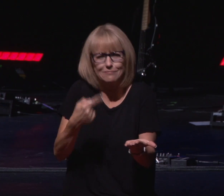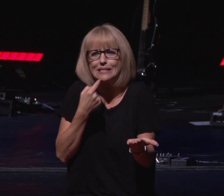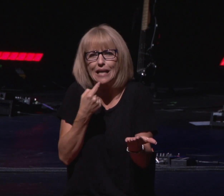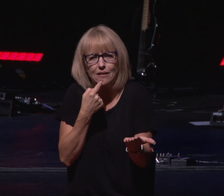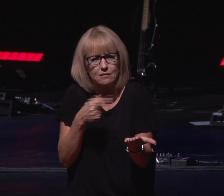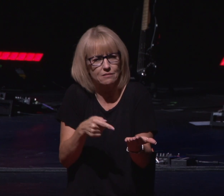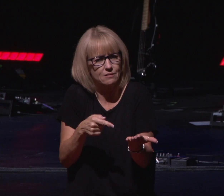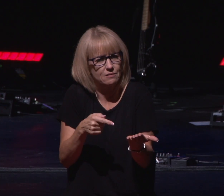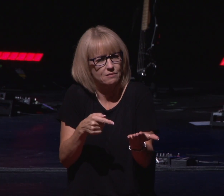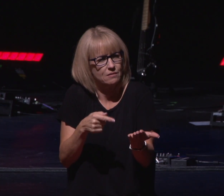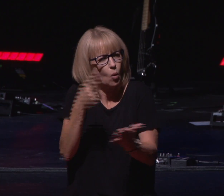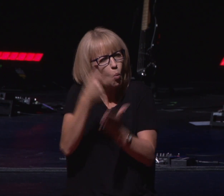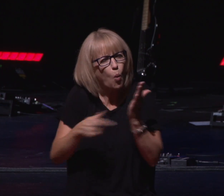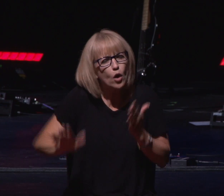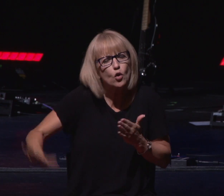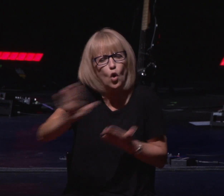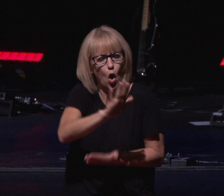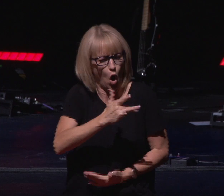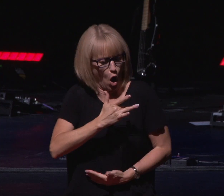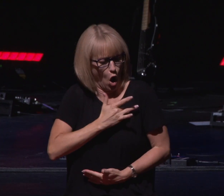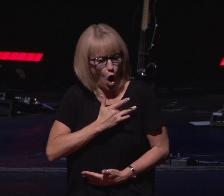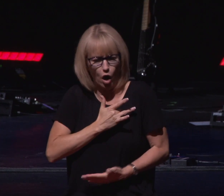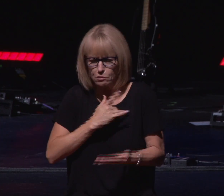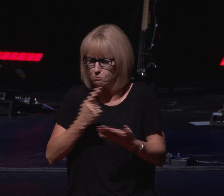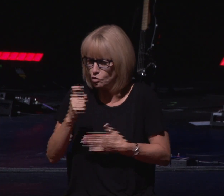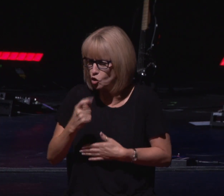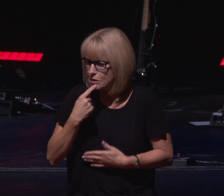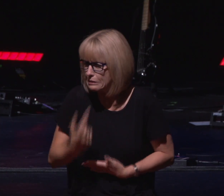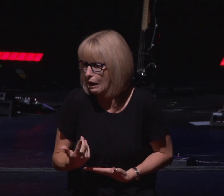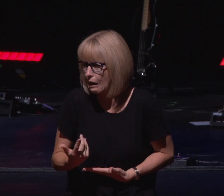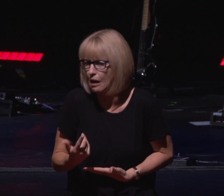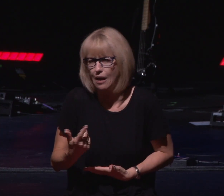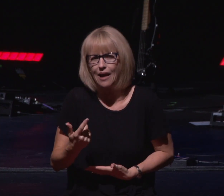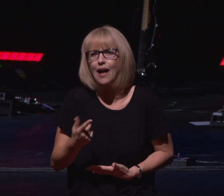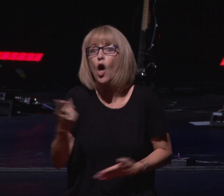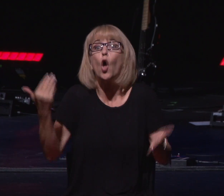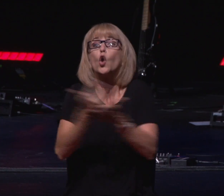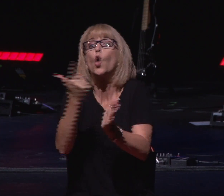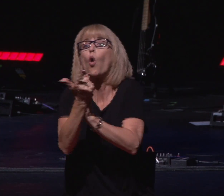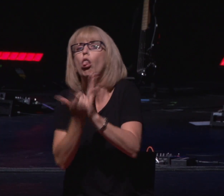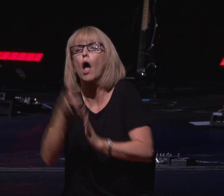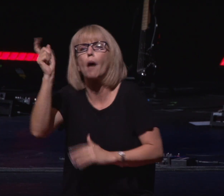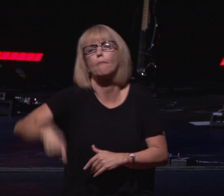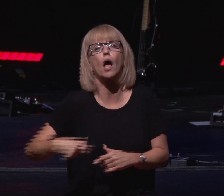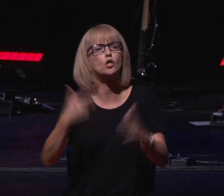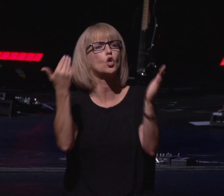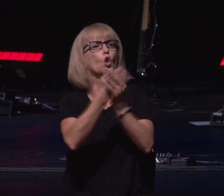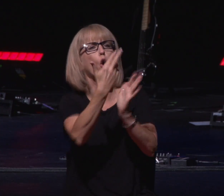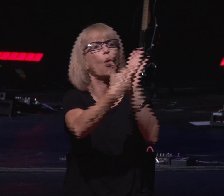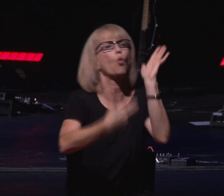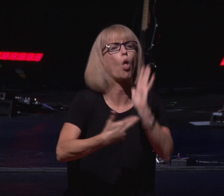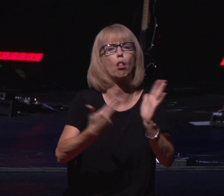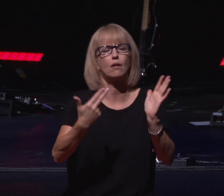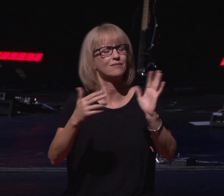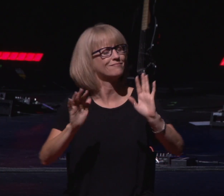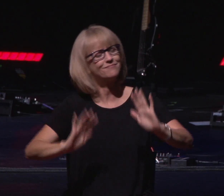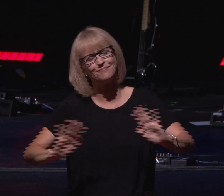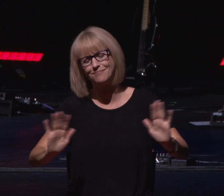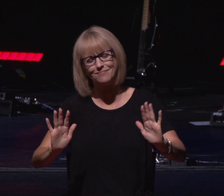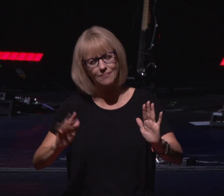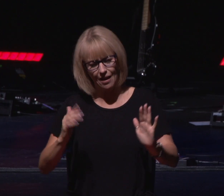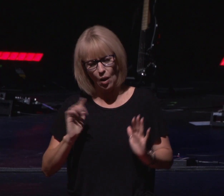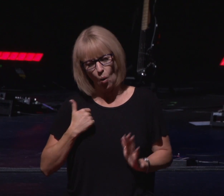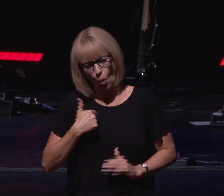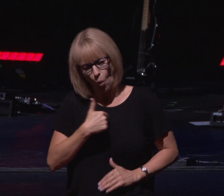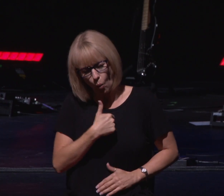issue. Because we're never going to solve it through a new law or a new regulation or out here and come back with our hearts